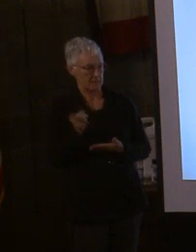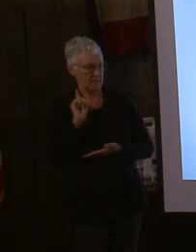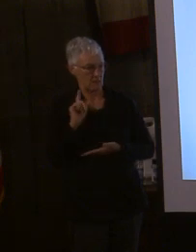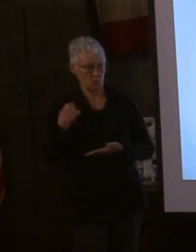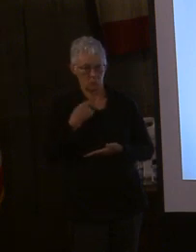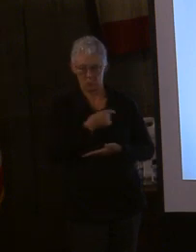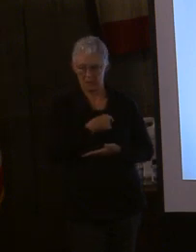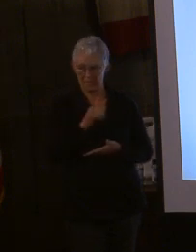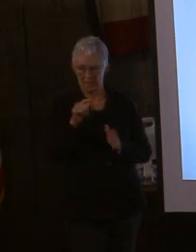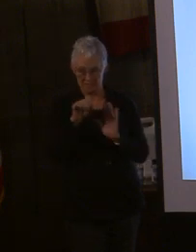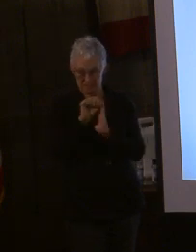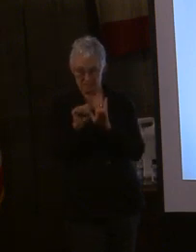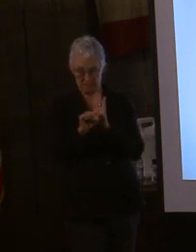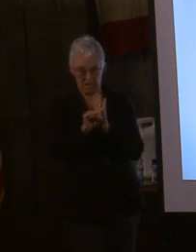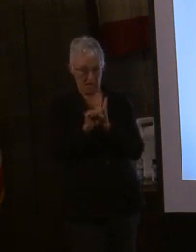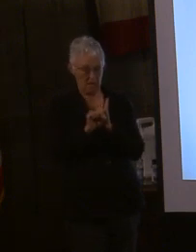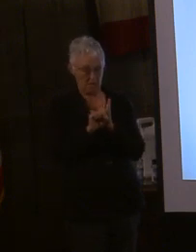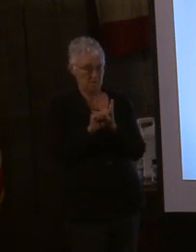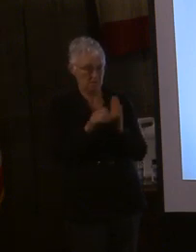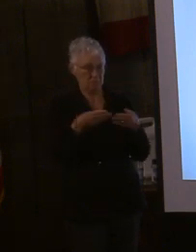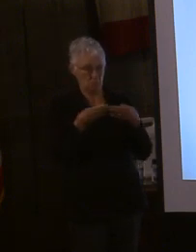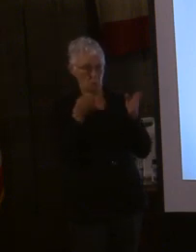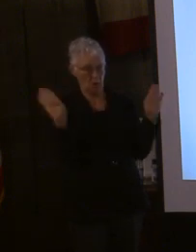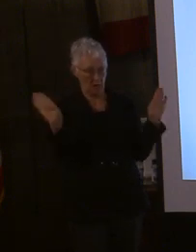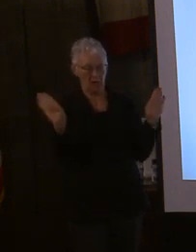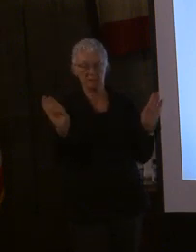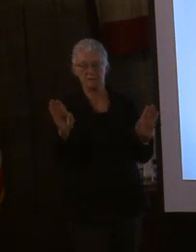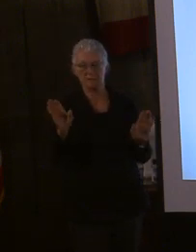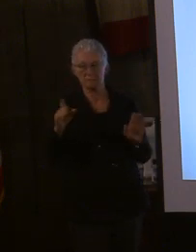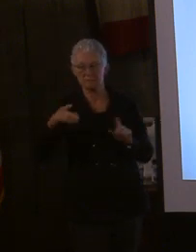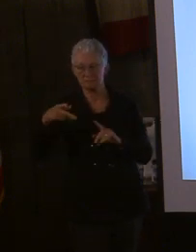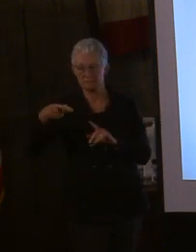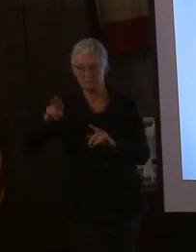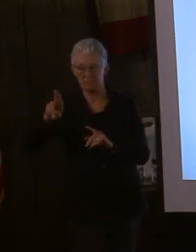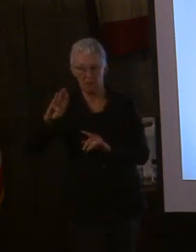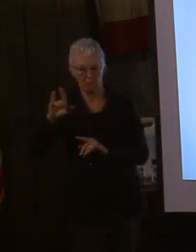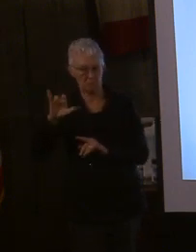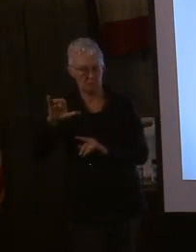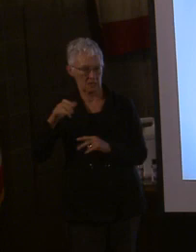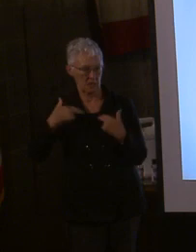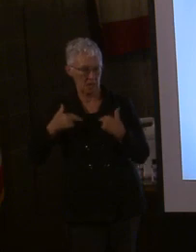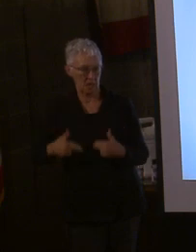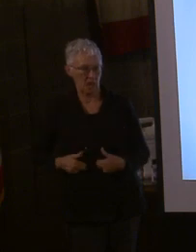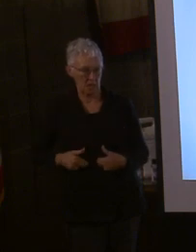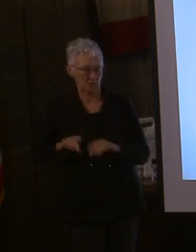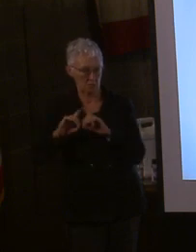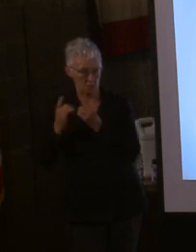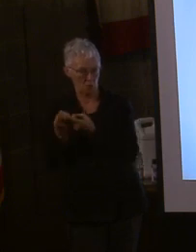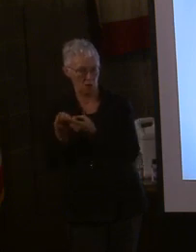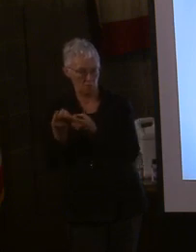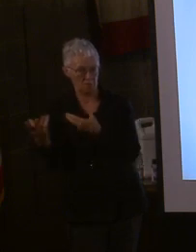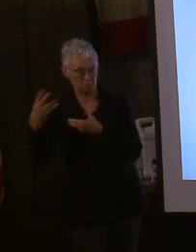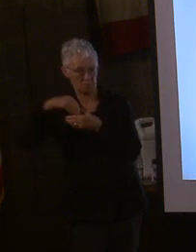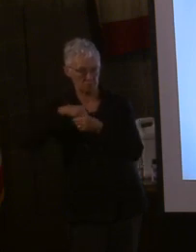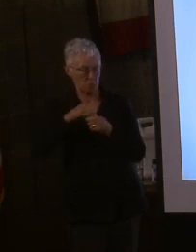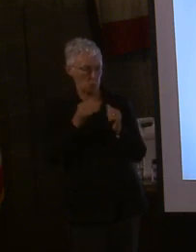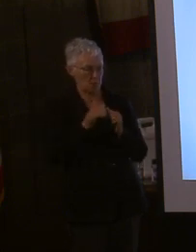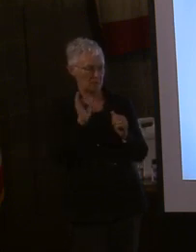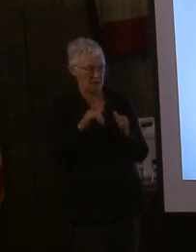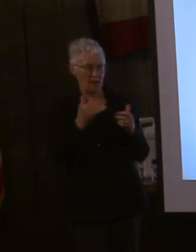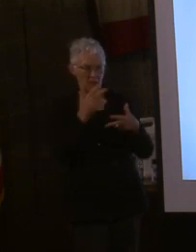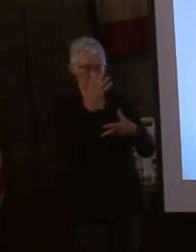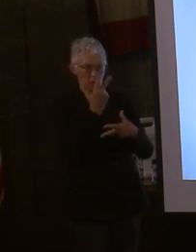the state level. Our local public health directors have already been doing this, but kicked off the 3 C's campaign: avoid crowded places,